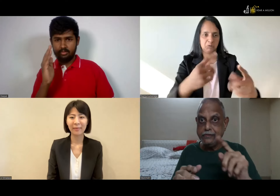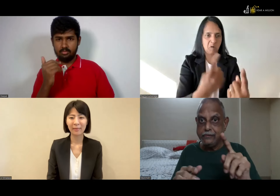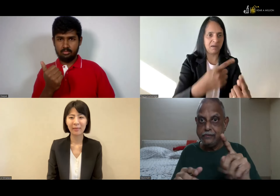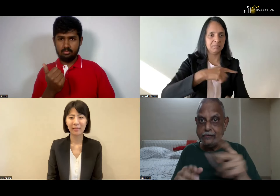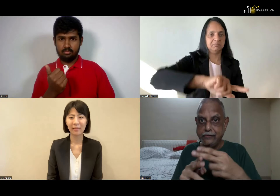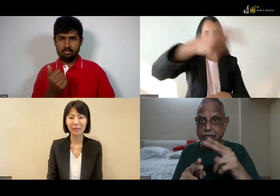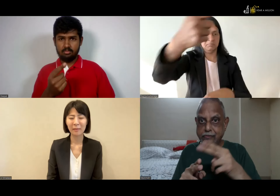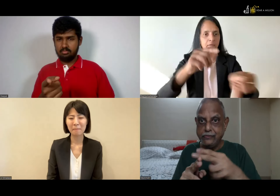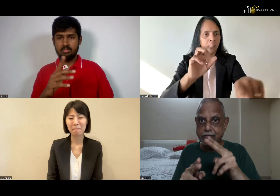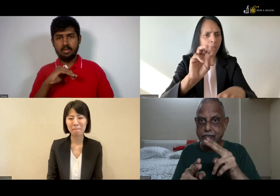other questions.